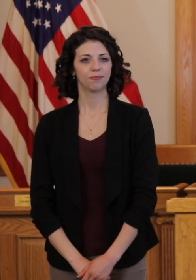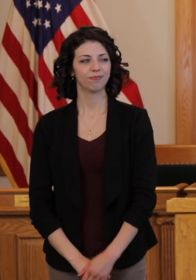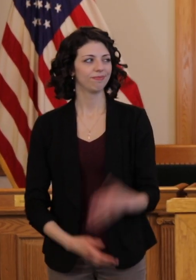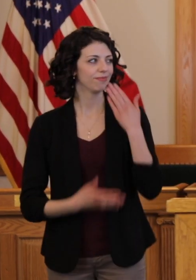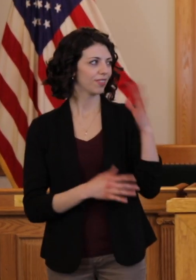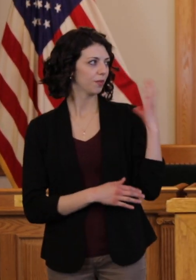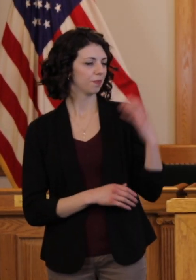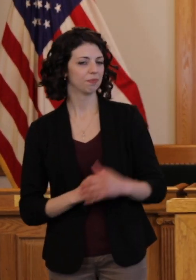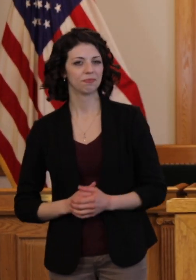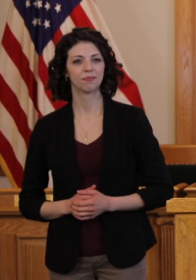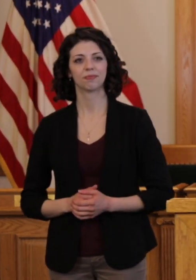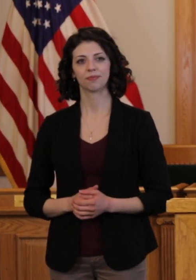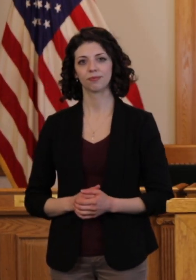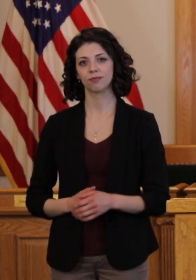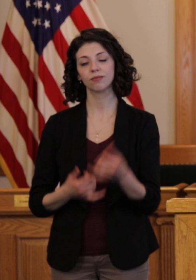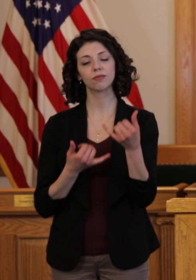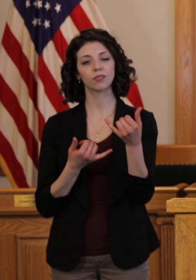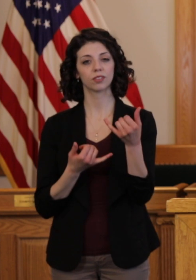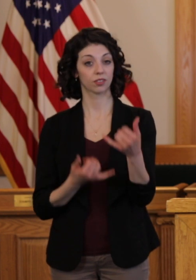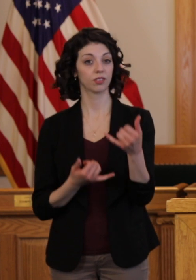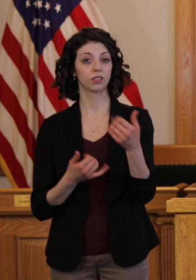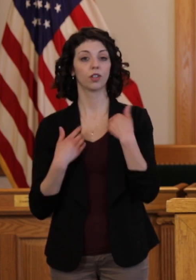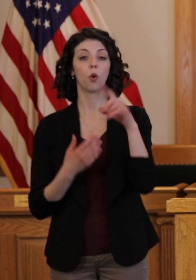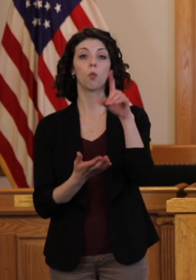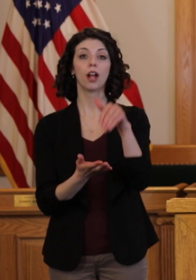Thank you, Mr. Chairman. To date, we've had